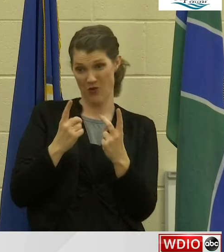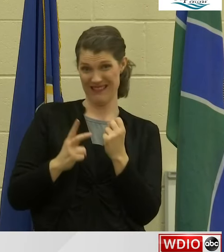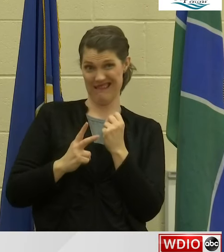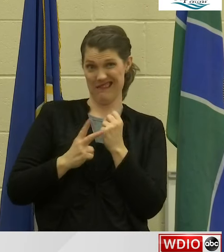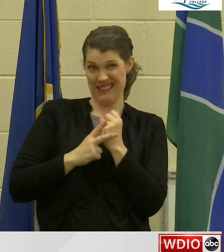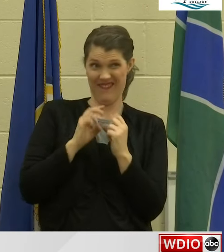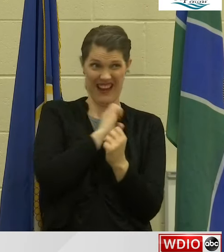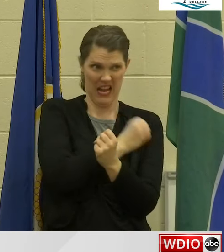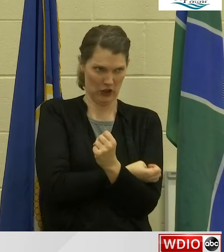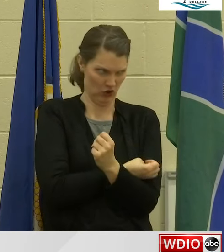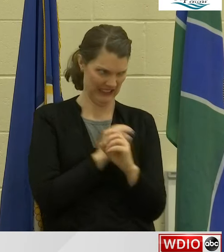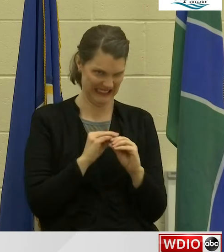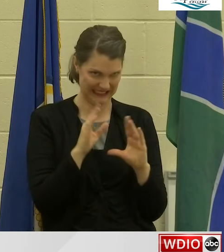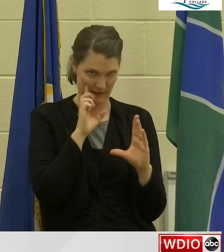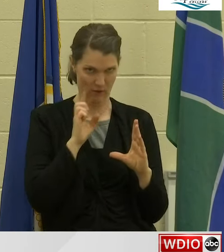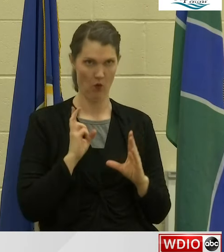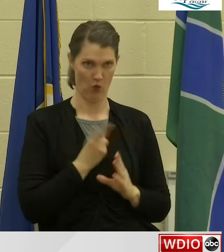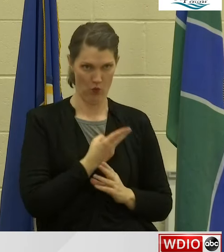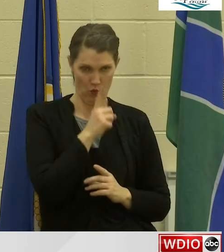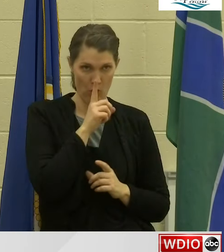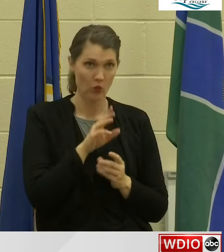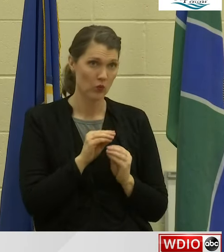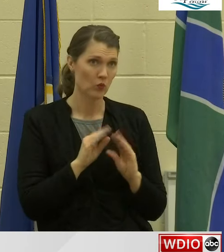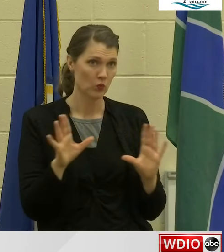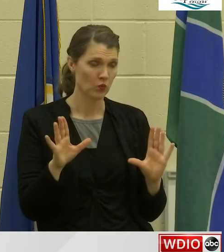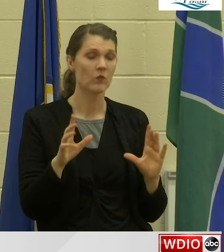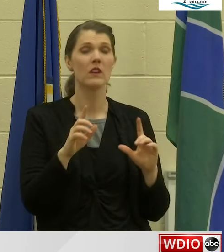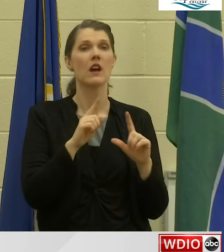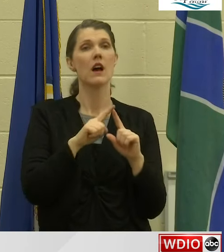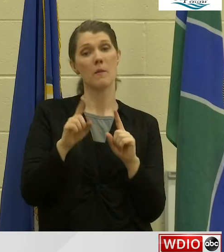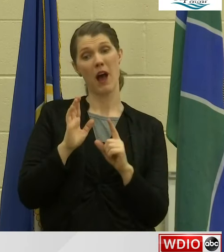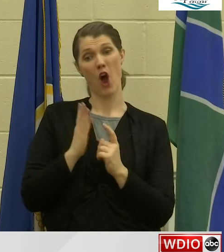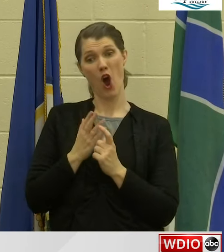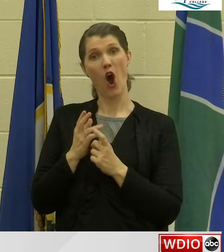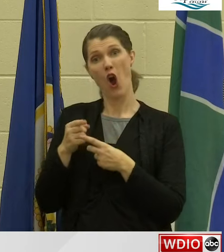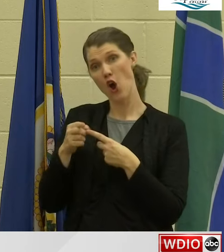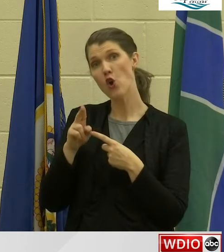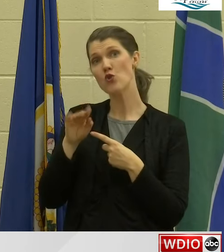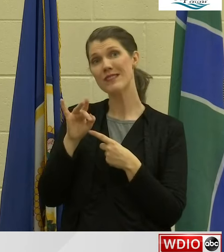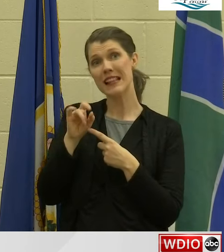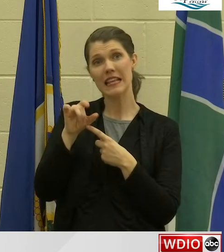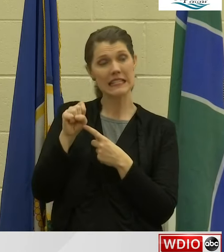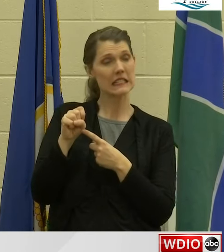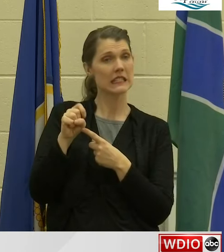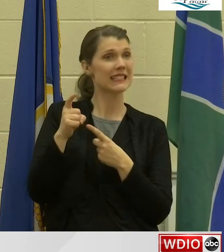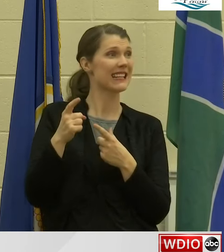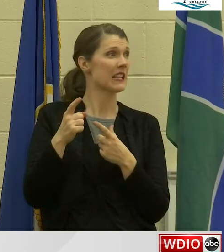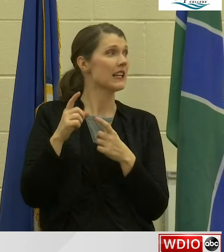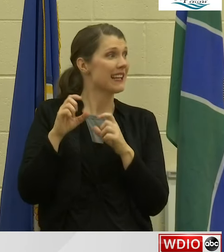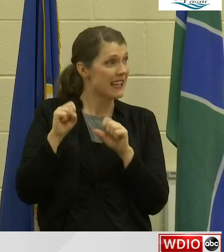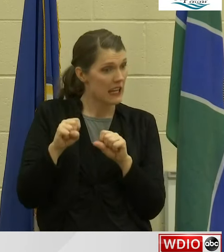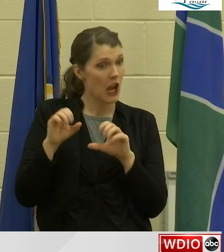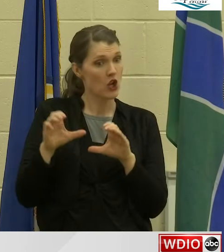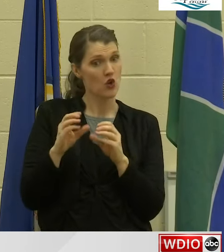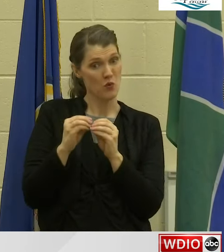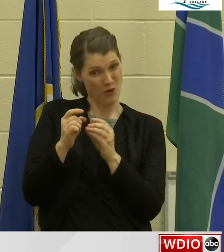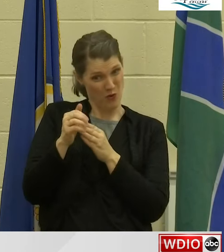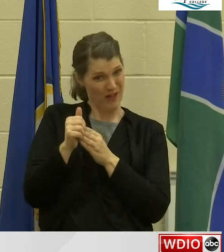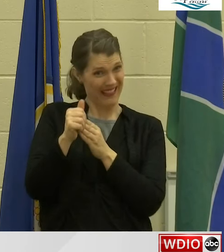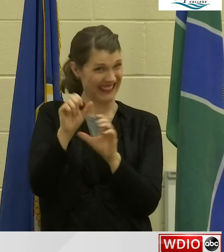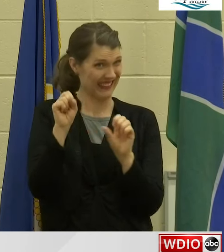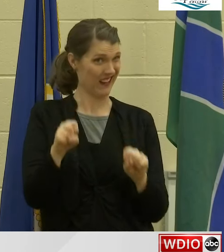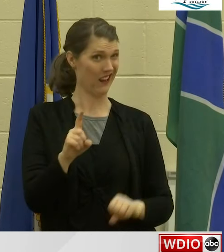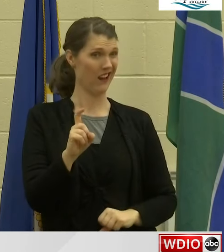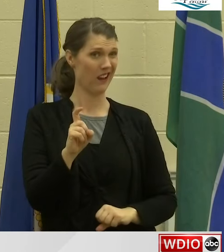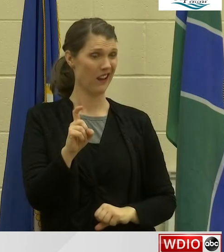energy is really a no-brainer for us. But our utilities can and will do more to lead in